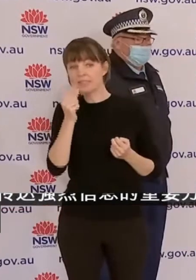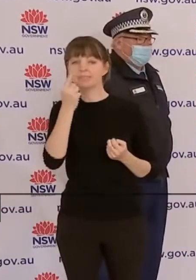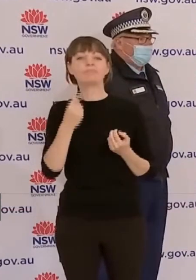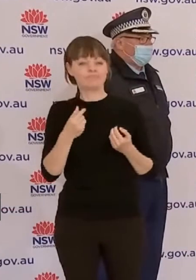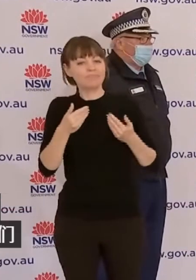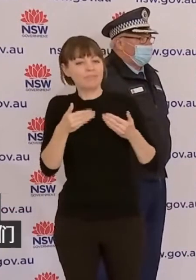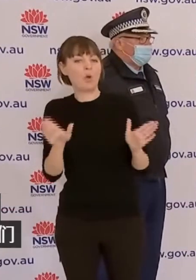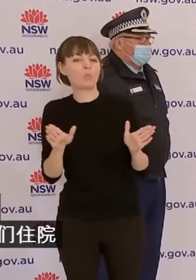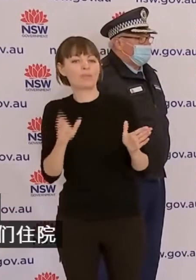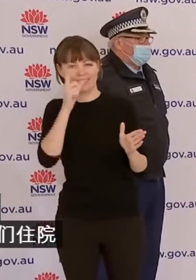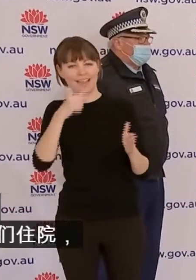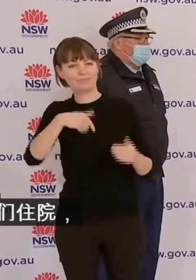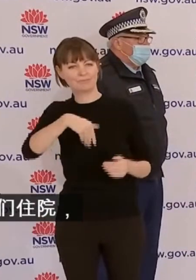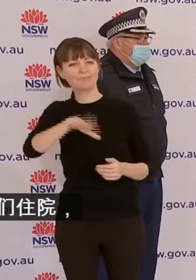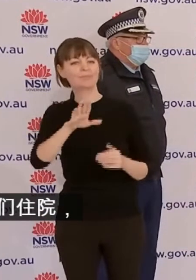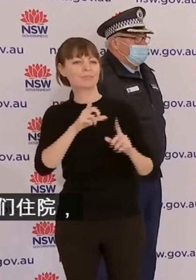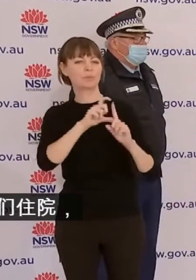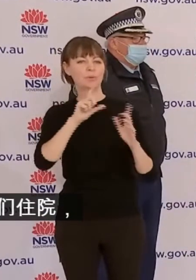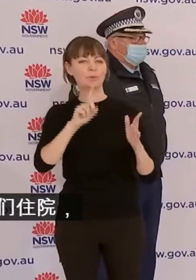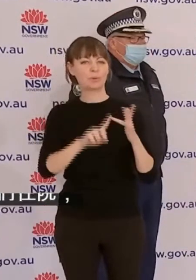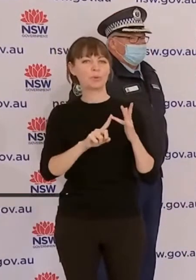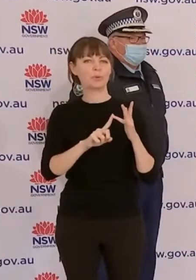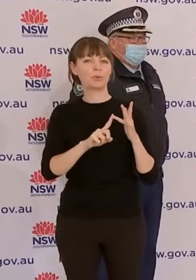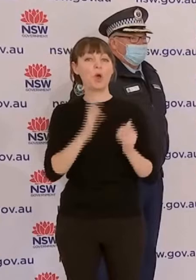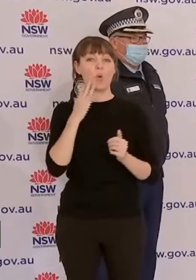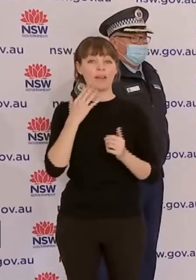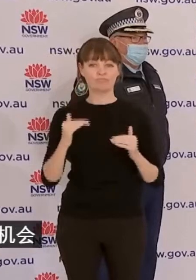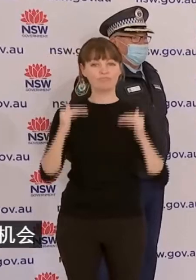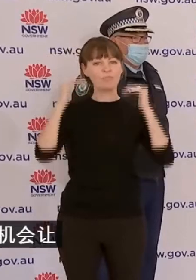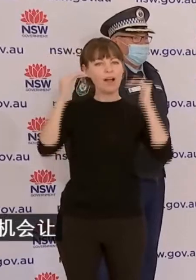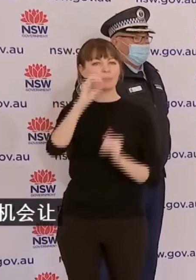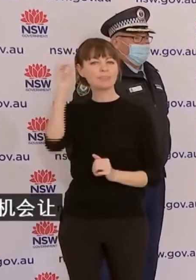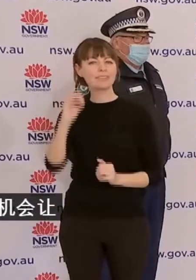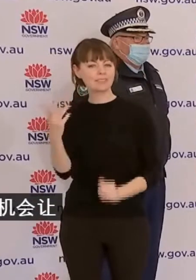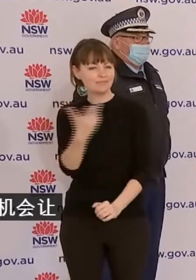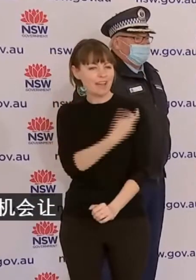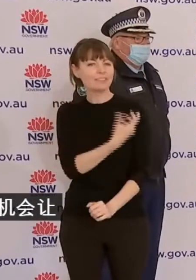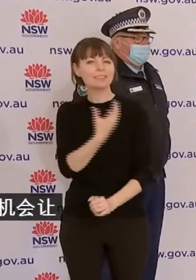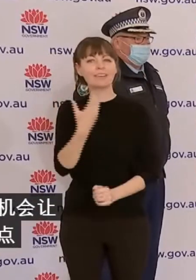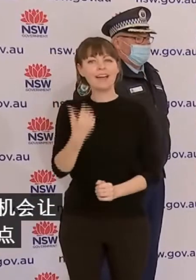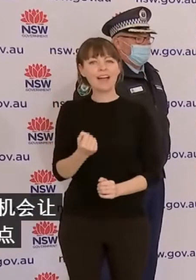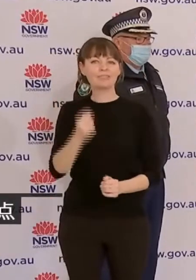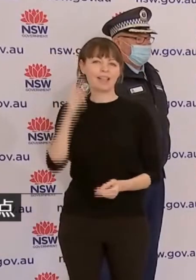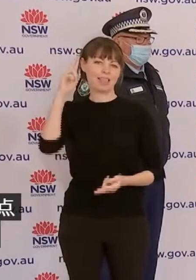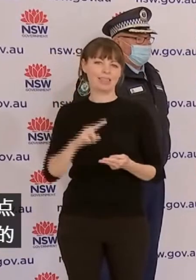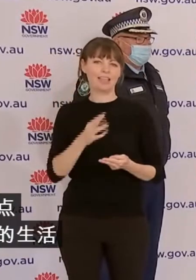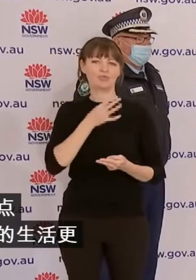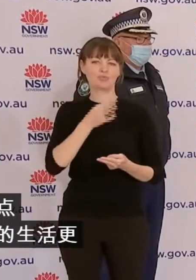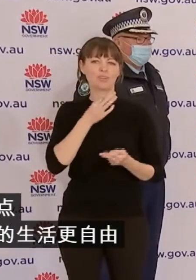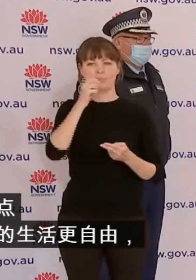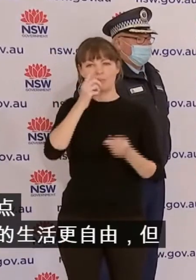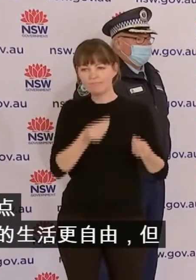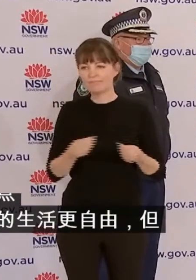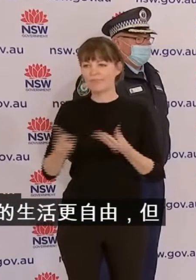vaccination prevents people going into hospital, it reduces the spread, and it gives us the chance to have people live a little bit more freely than what they're living